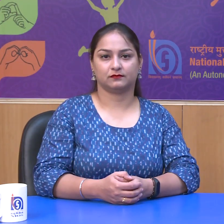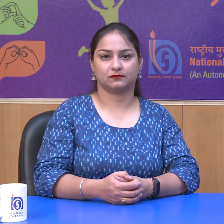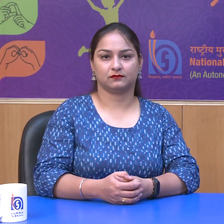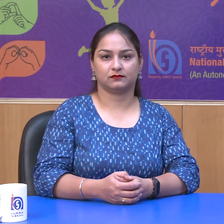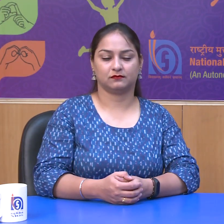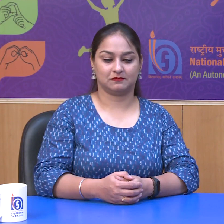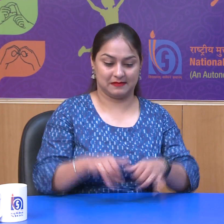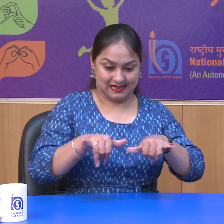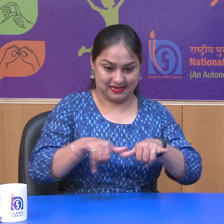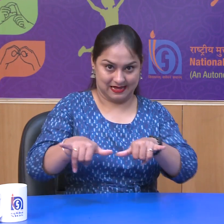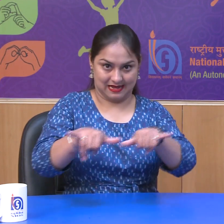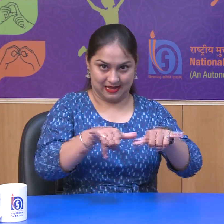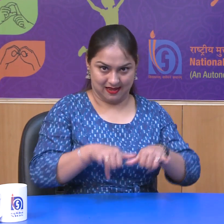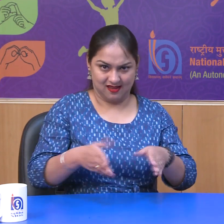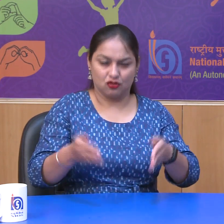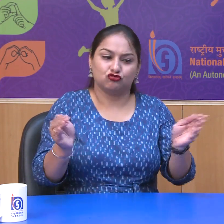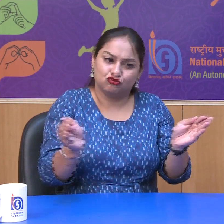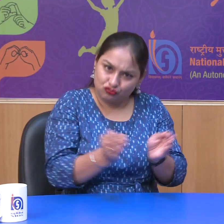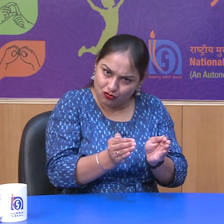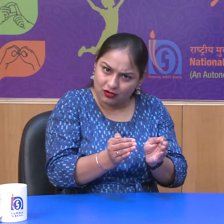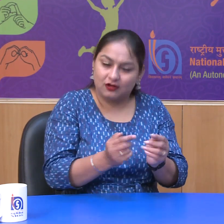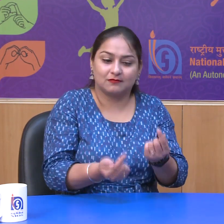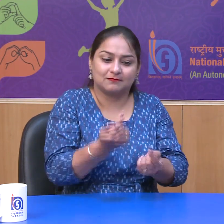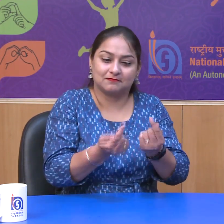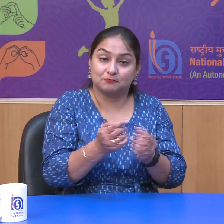land holdings are small and fragmented.